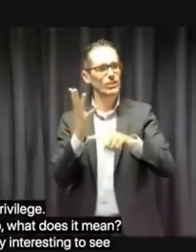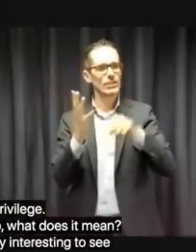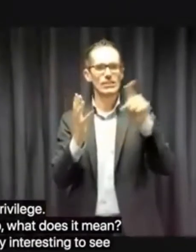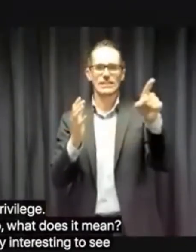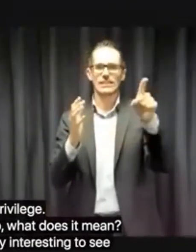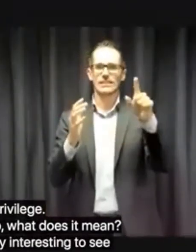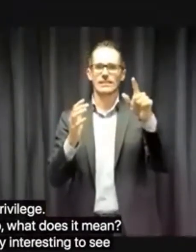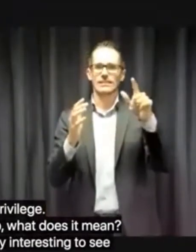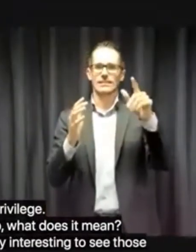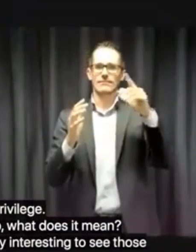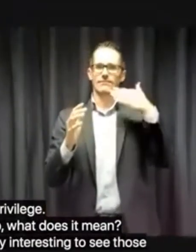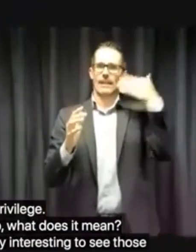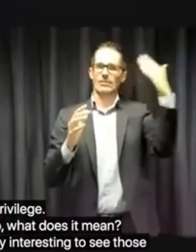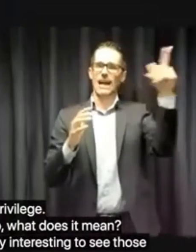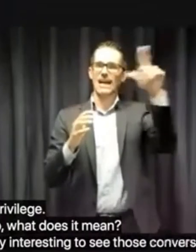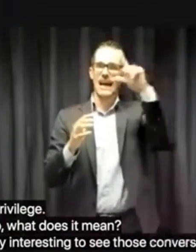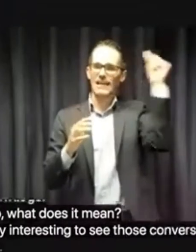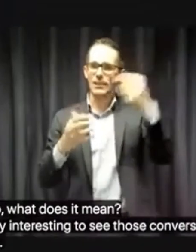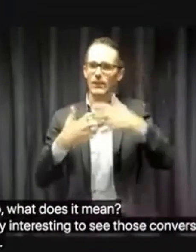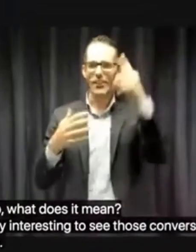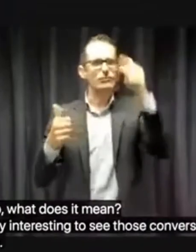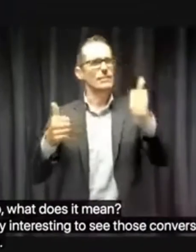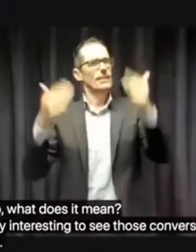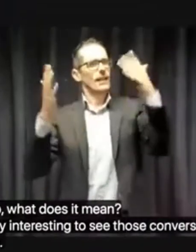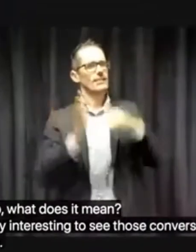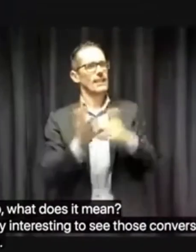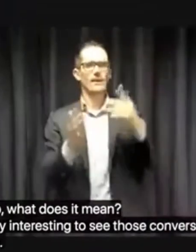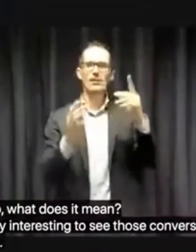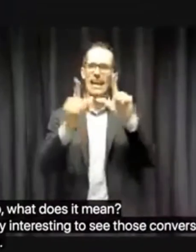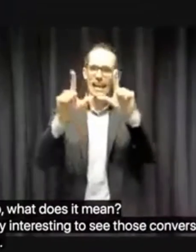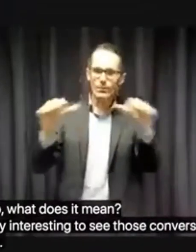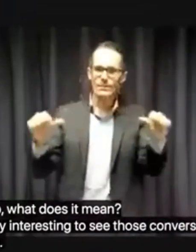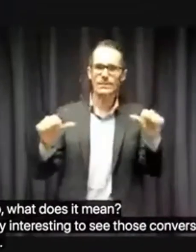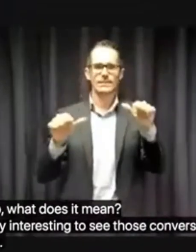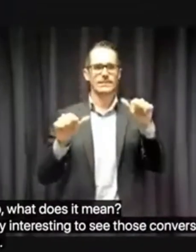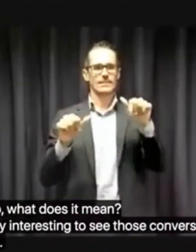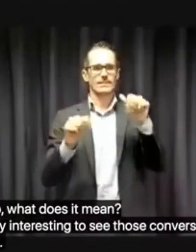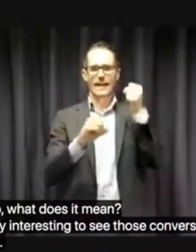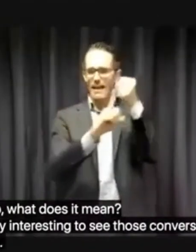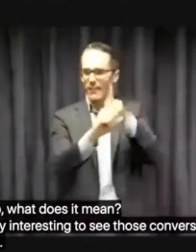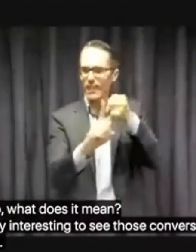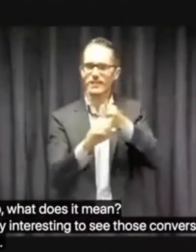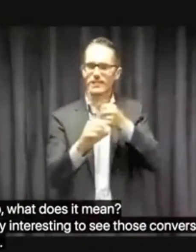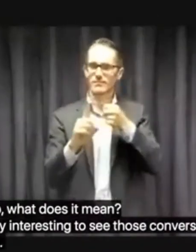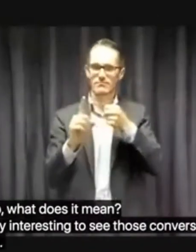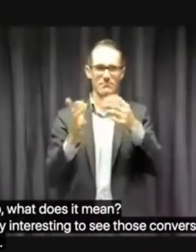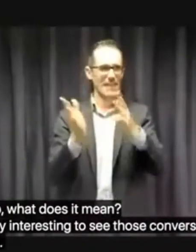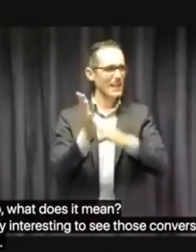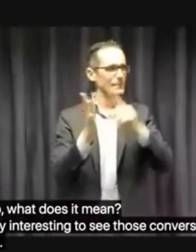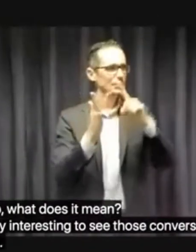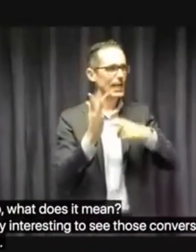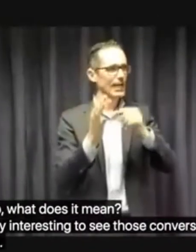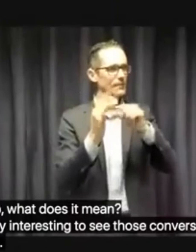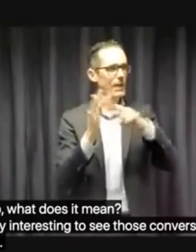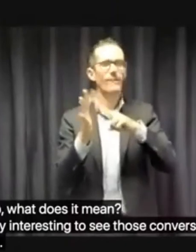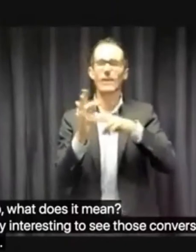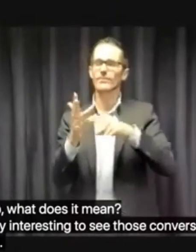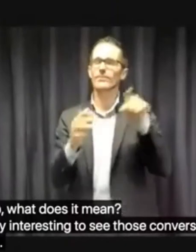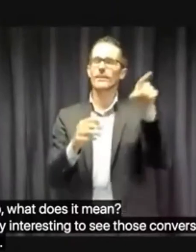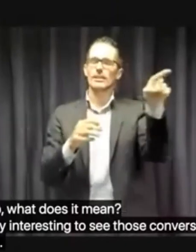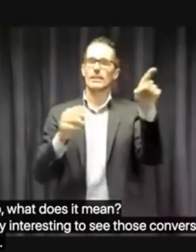MJ Benefit, so you may have seen this person speak about it at university, but he spoke about linguistics advocacy.